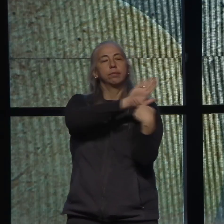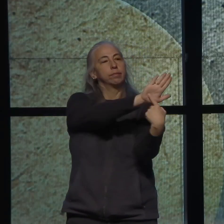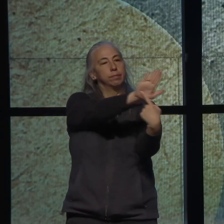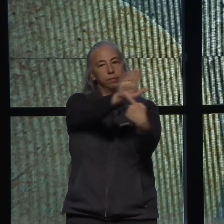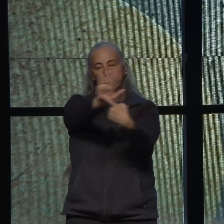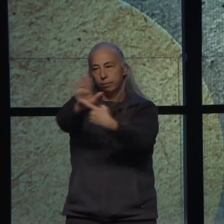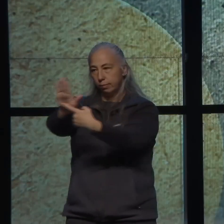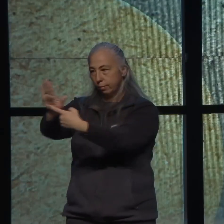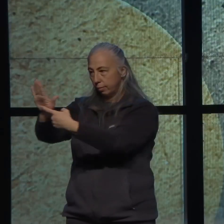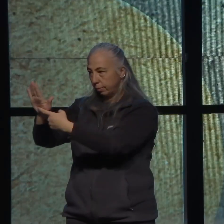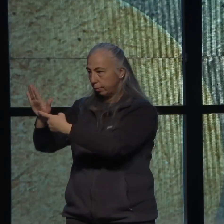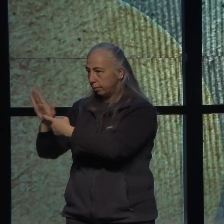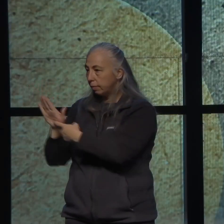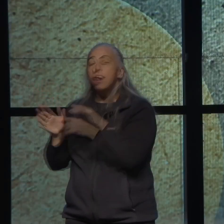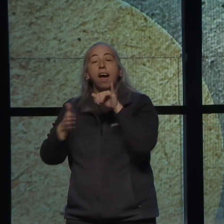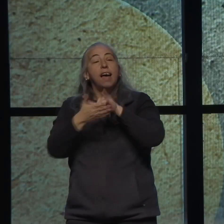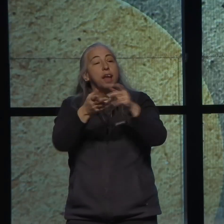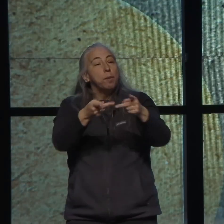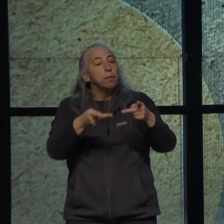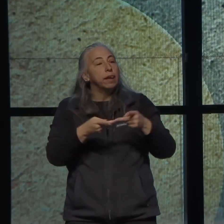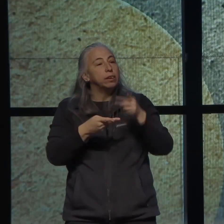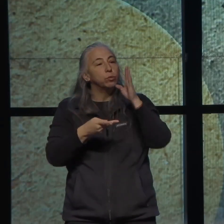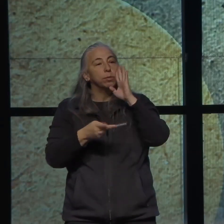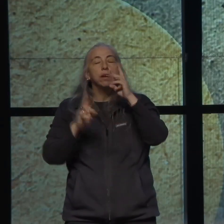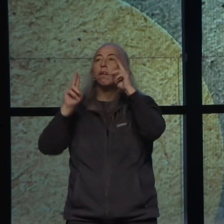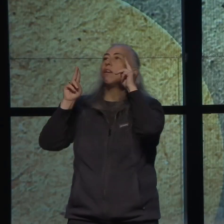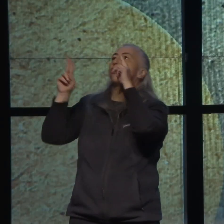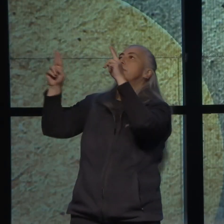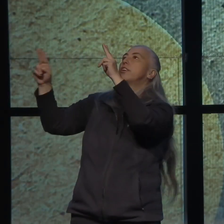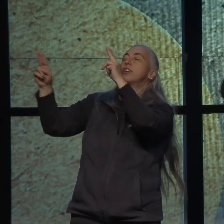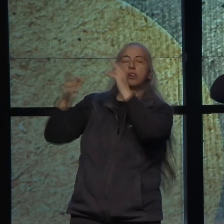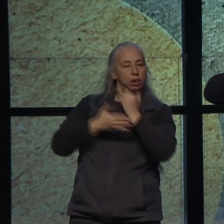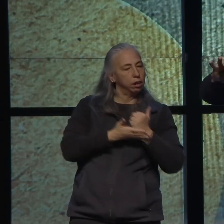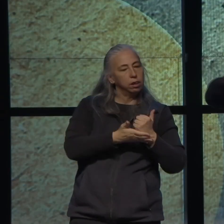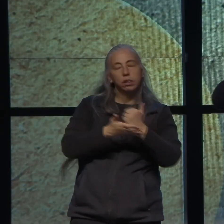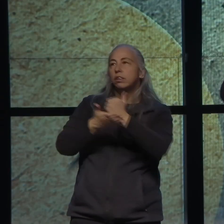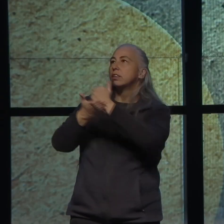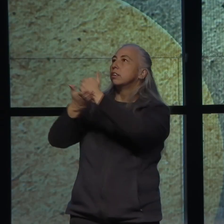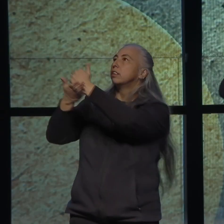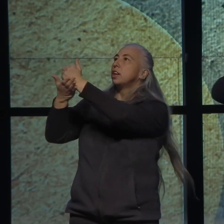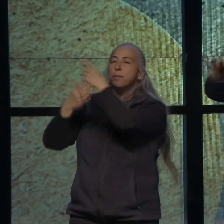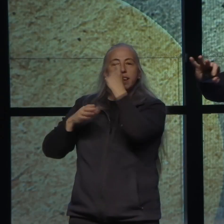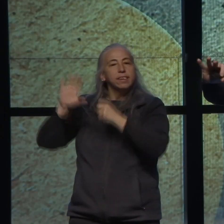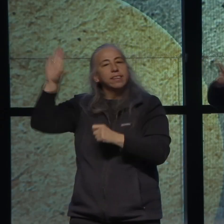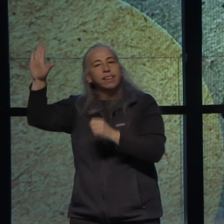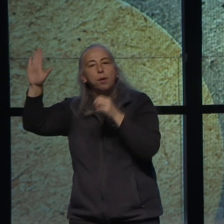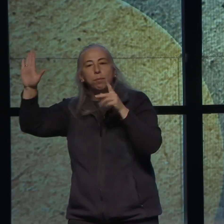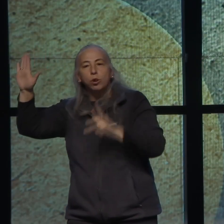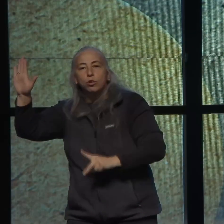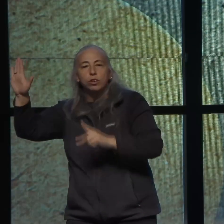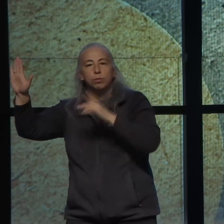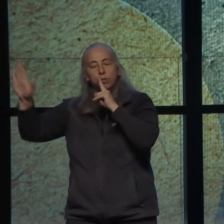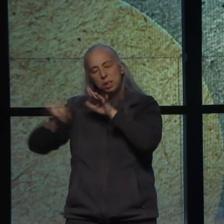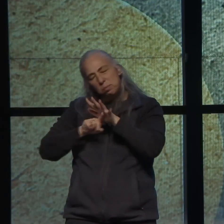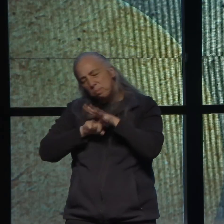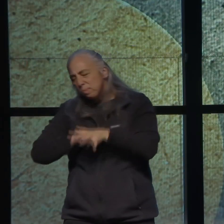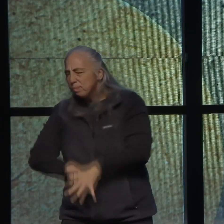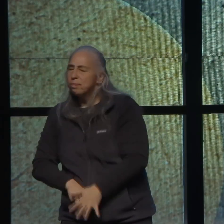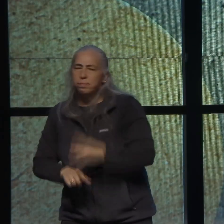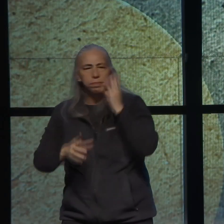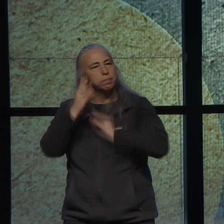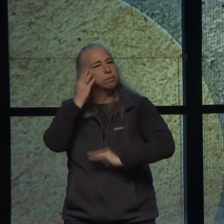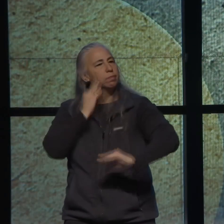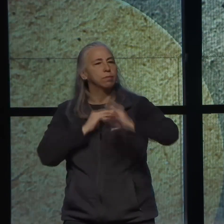And we're going to give it a space of honor because it's been so pushed and it's been so silenced.